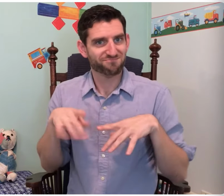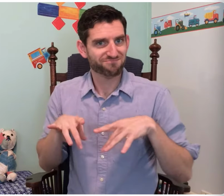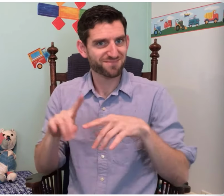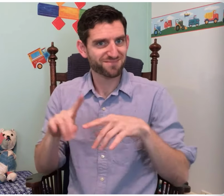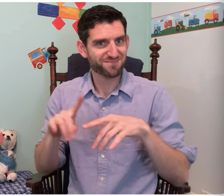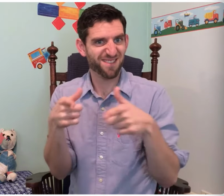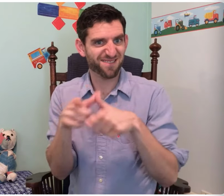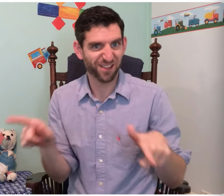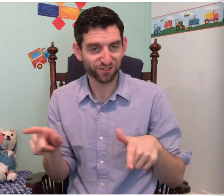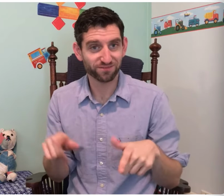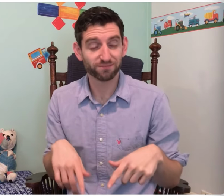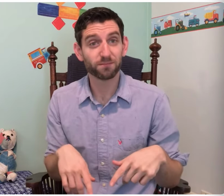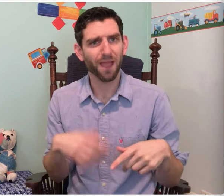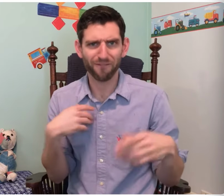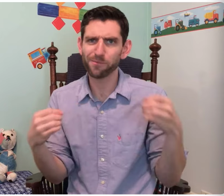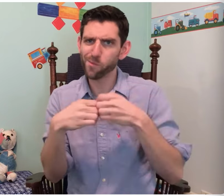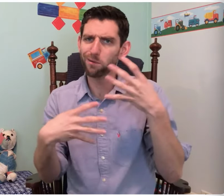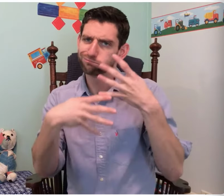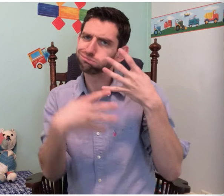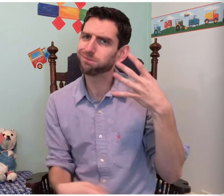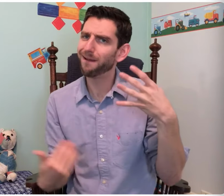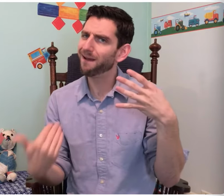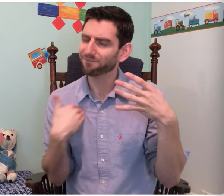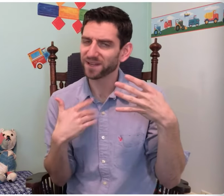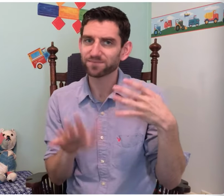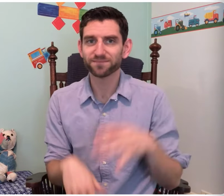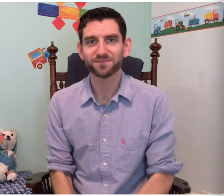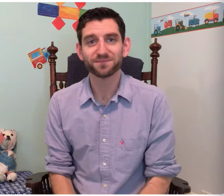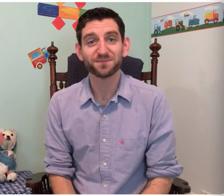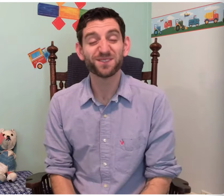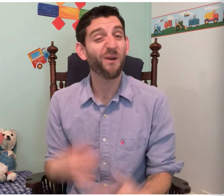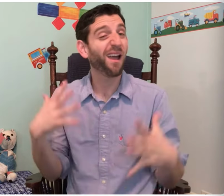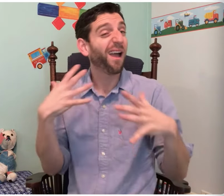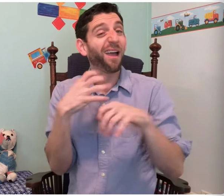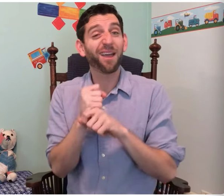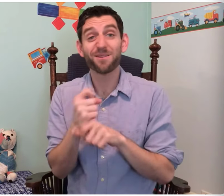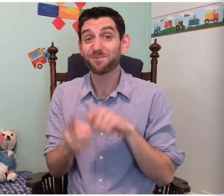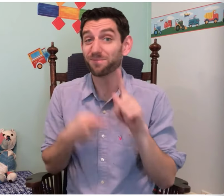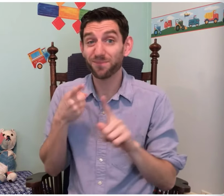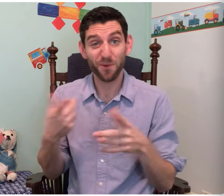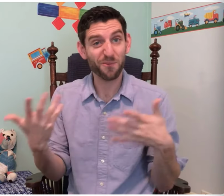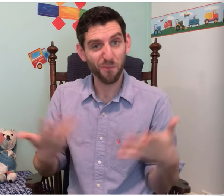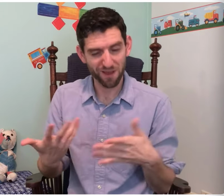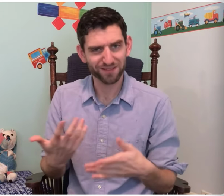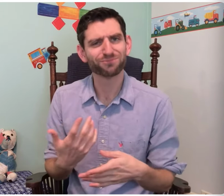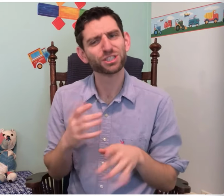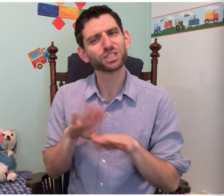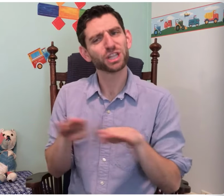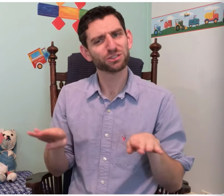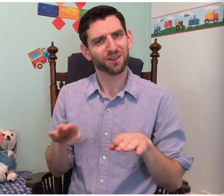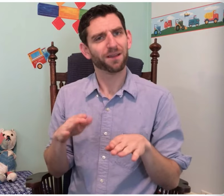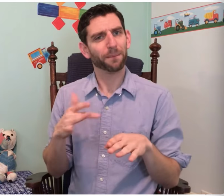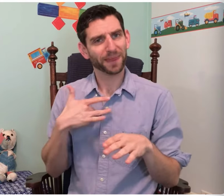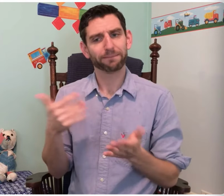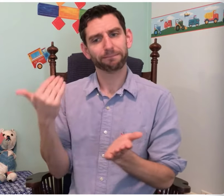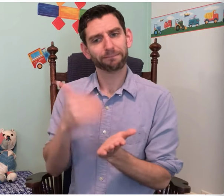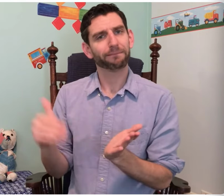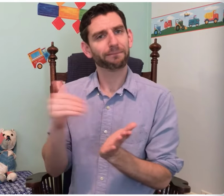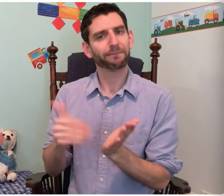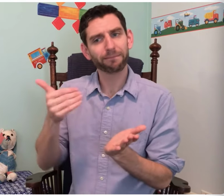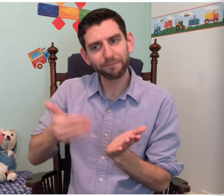are common mistakes that children will make when they're learning sign language. I could list more errors that could